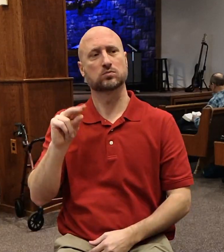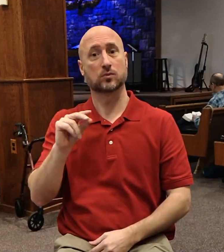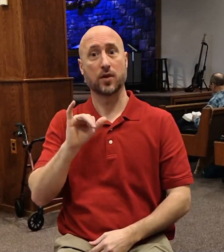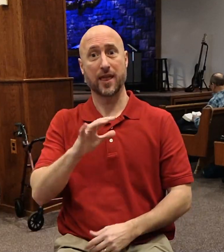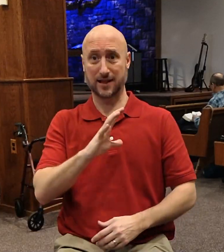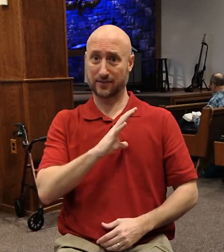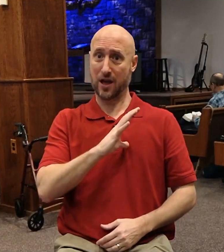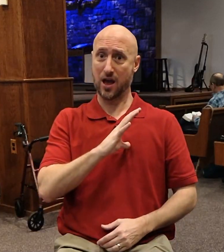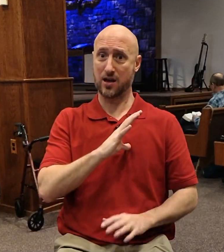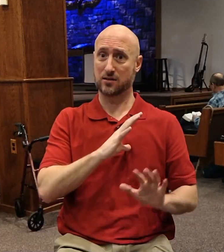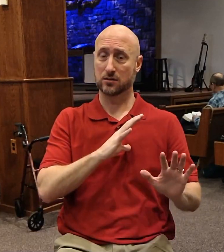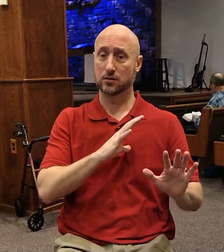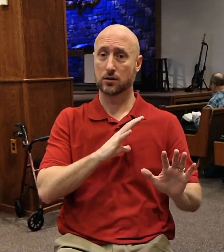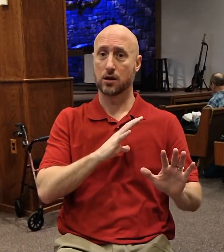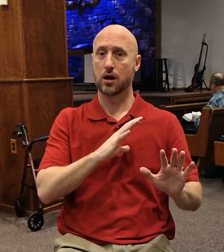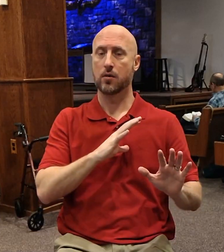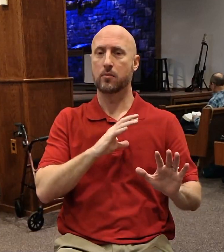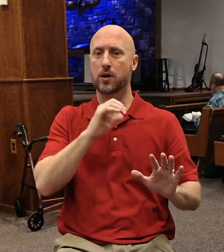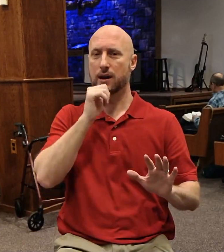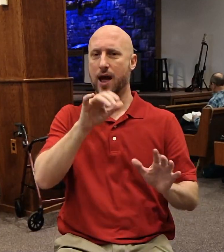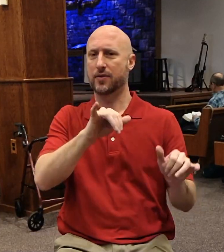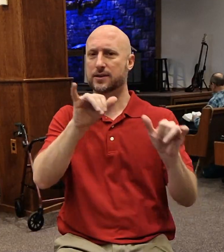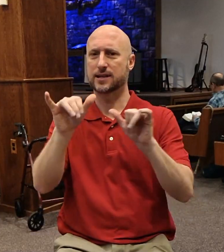short of what he's speaking about here.